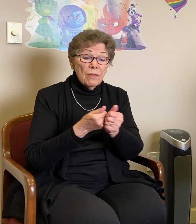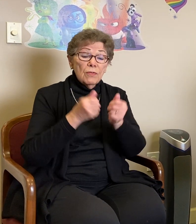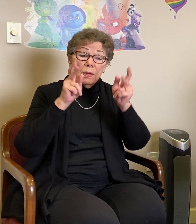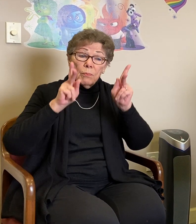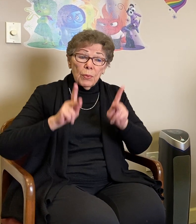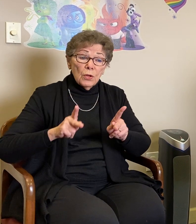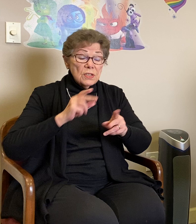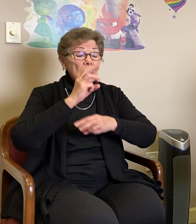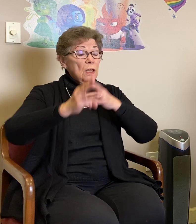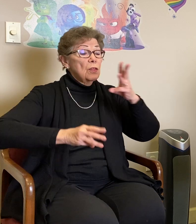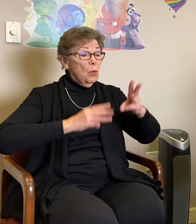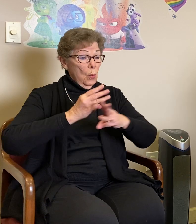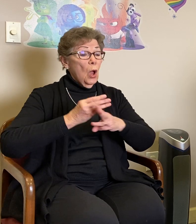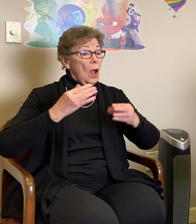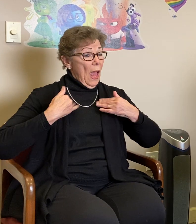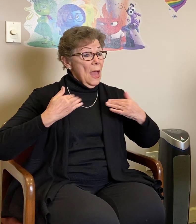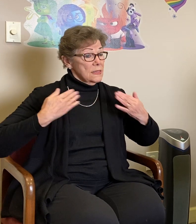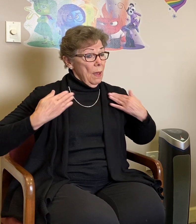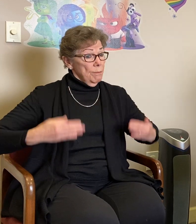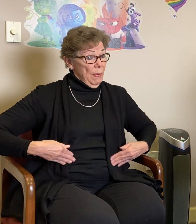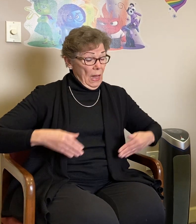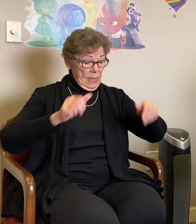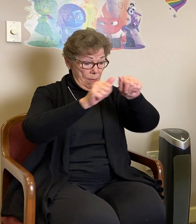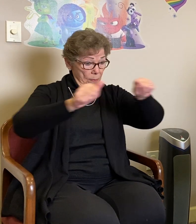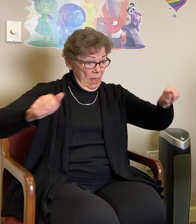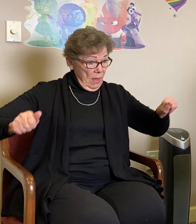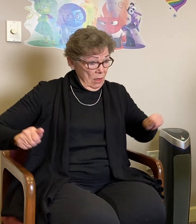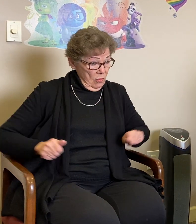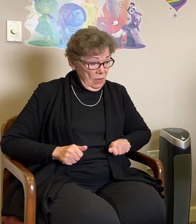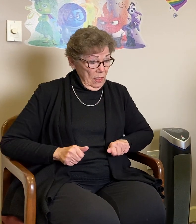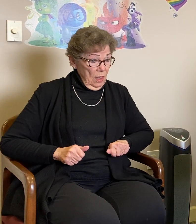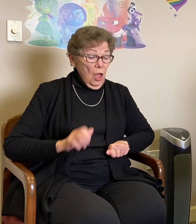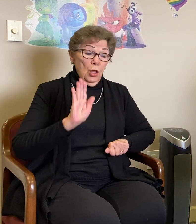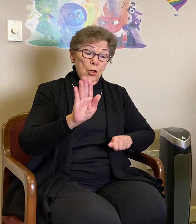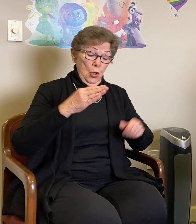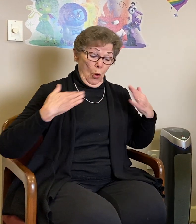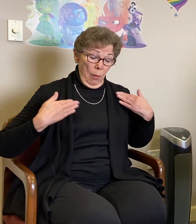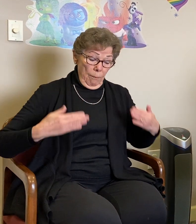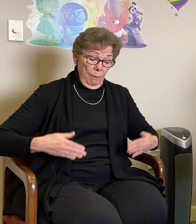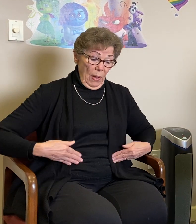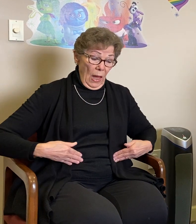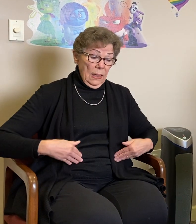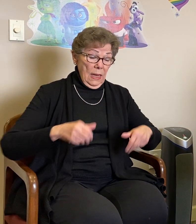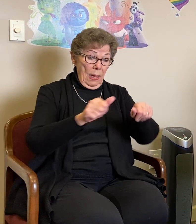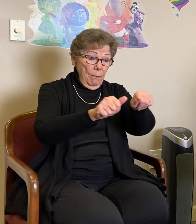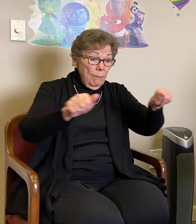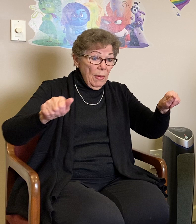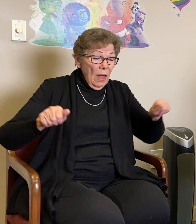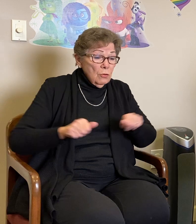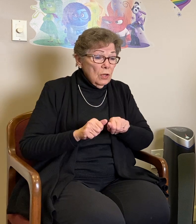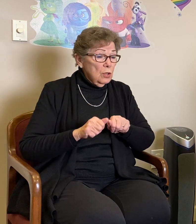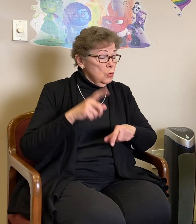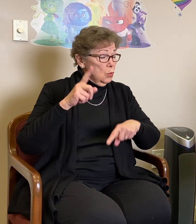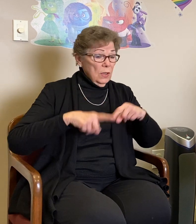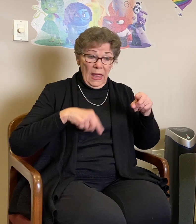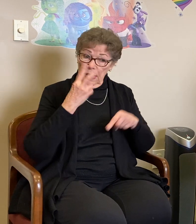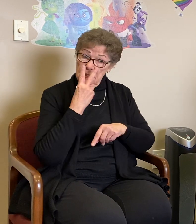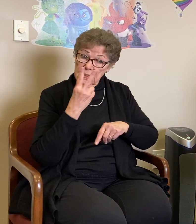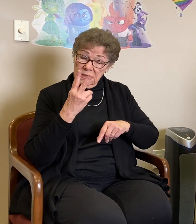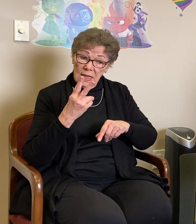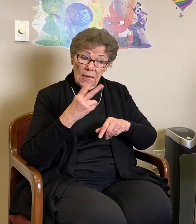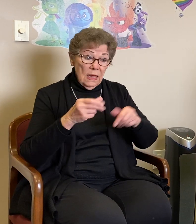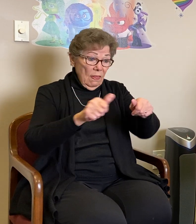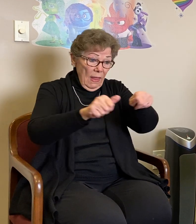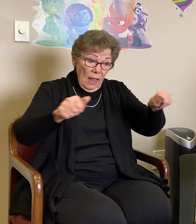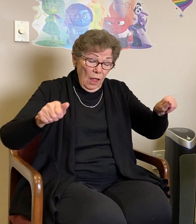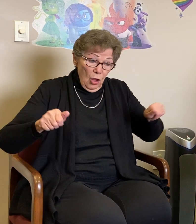Everyone in the world has a body boundary. Your body boundary is the invisible space around